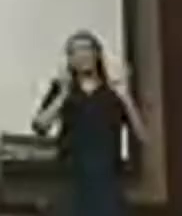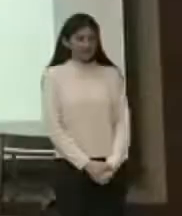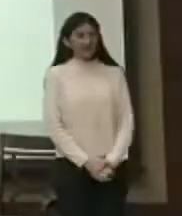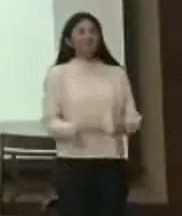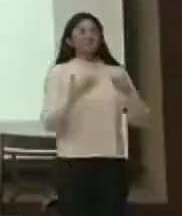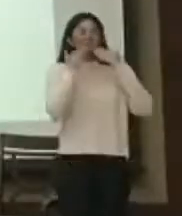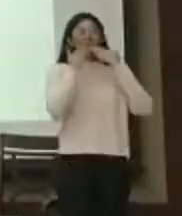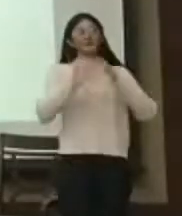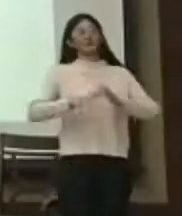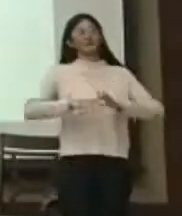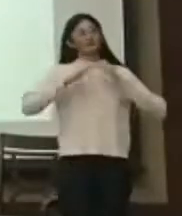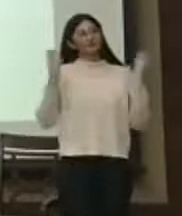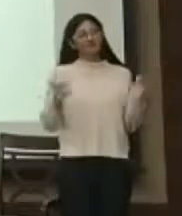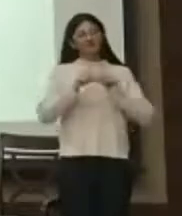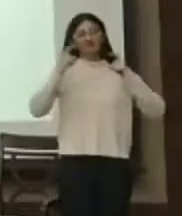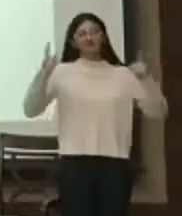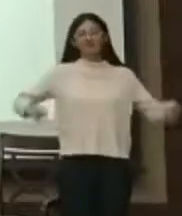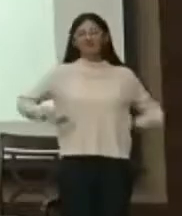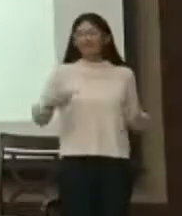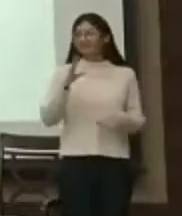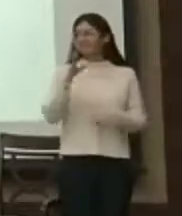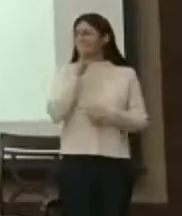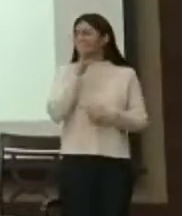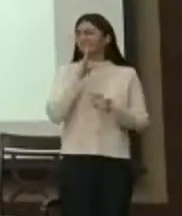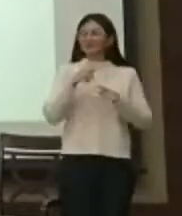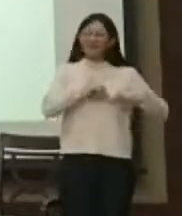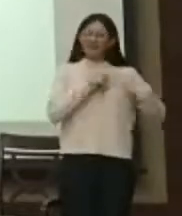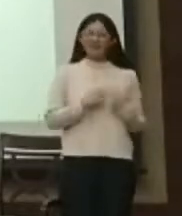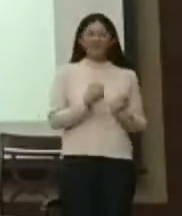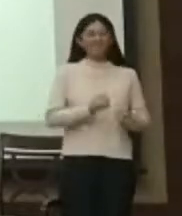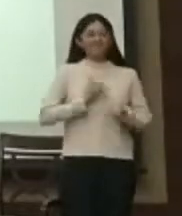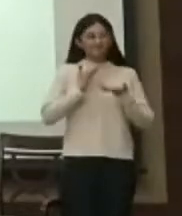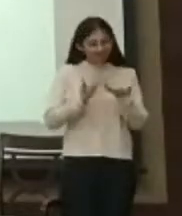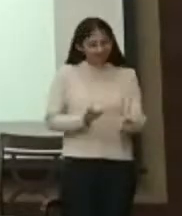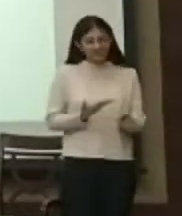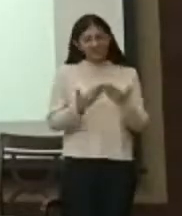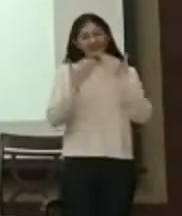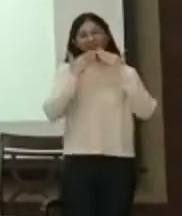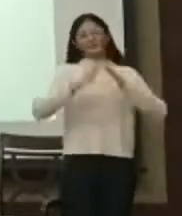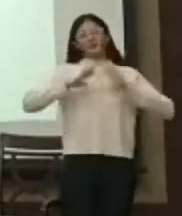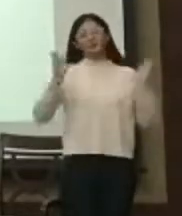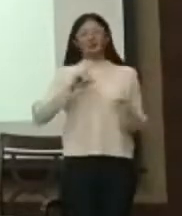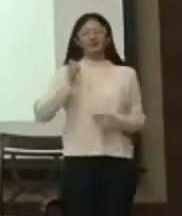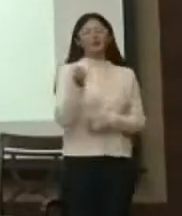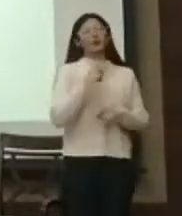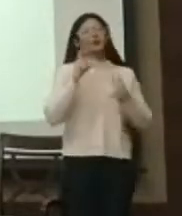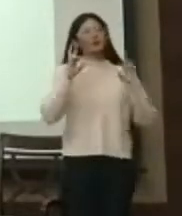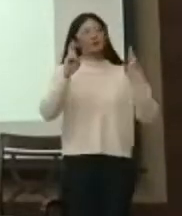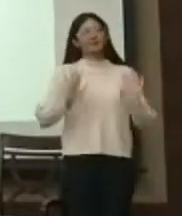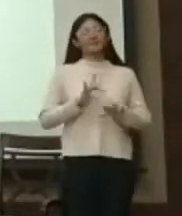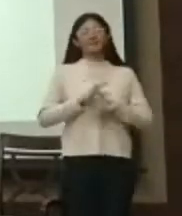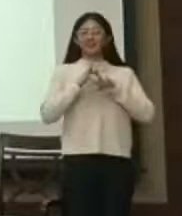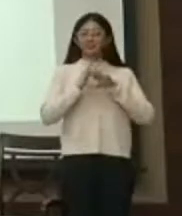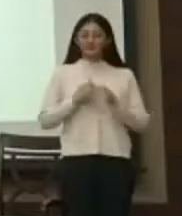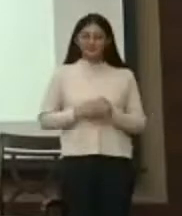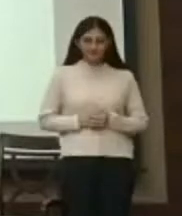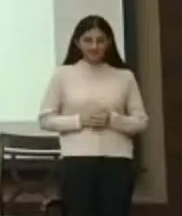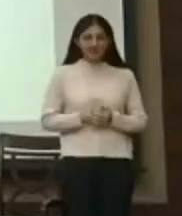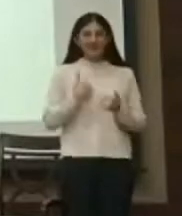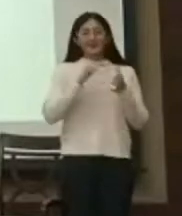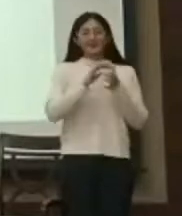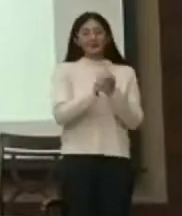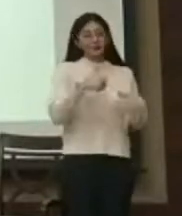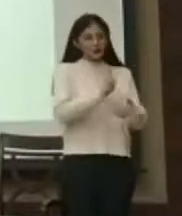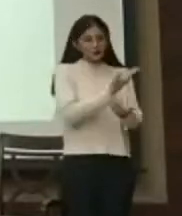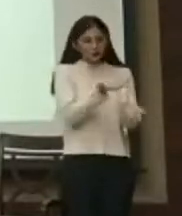Thank you very much, Armanji. Spoken straight from the heart, and I think it touched everybody. Friends, as